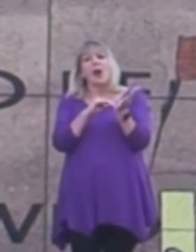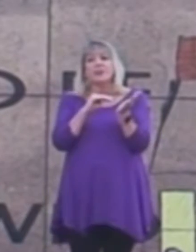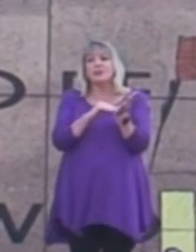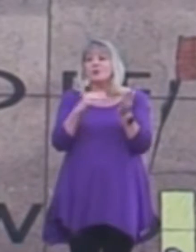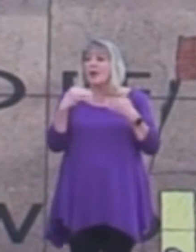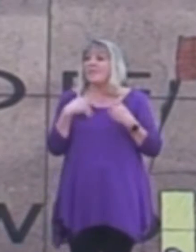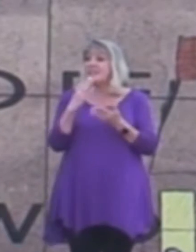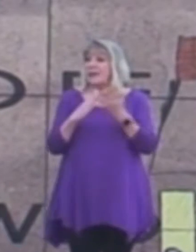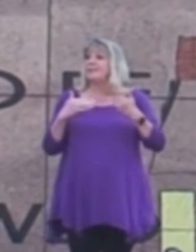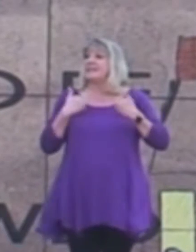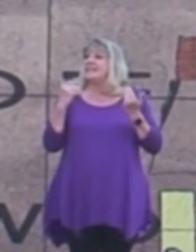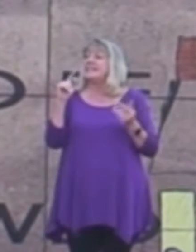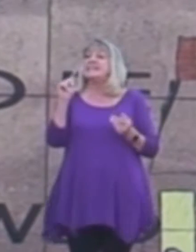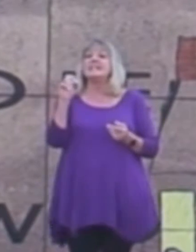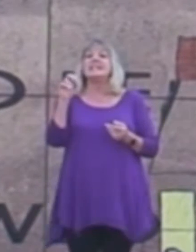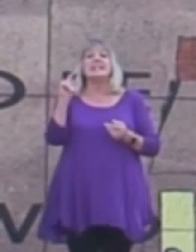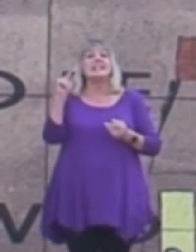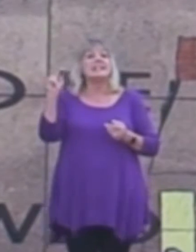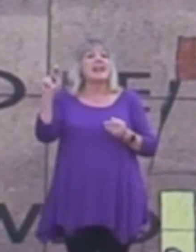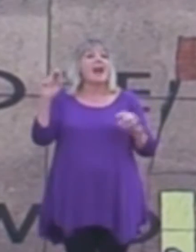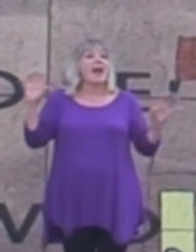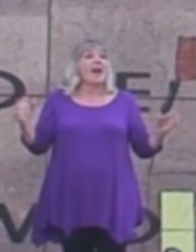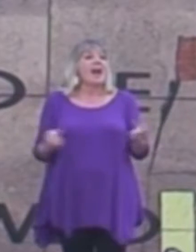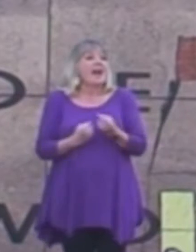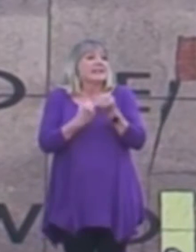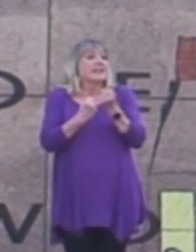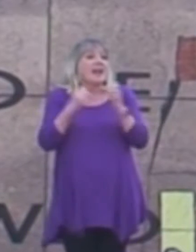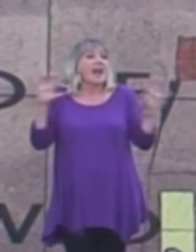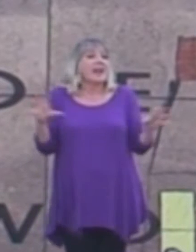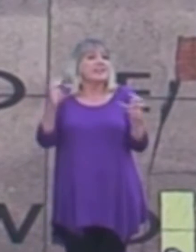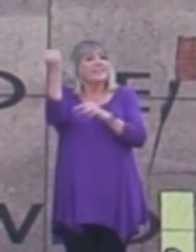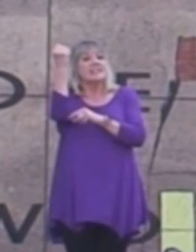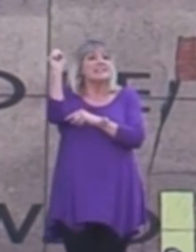have some teen activists for the environment.